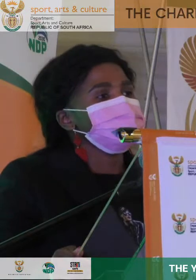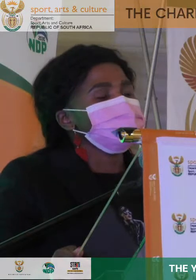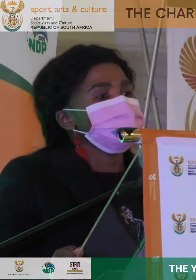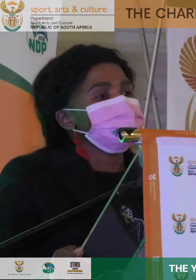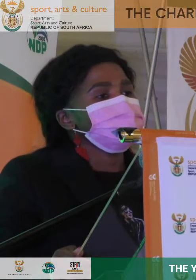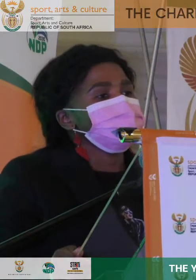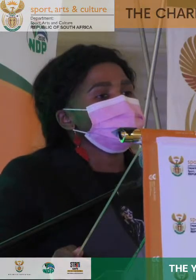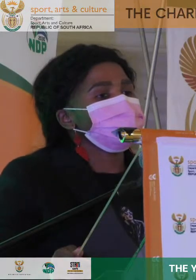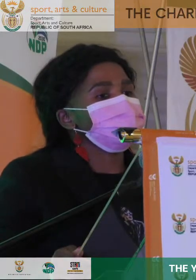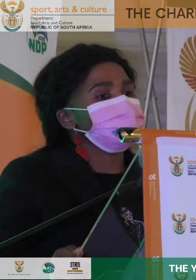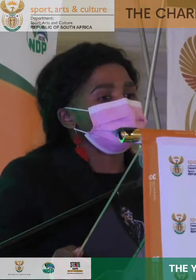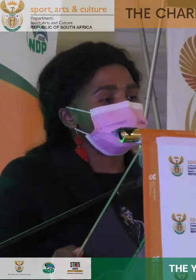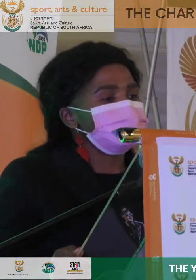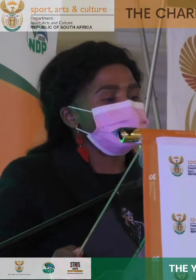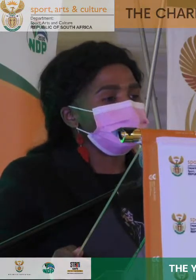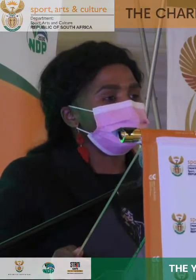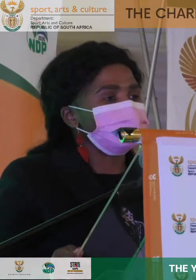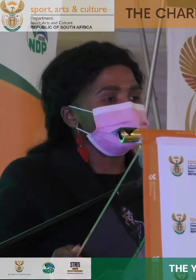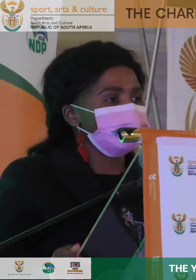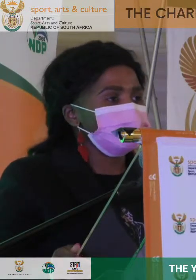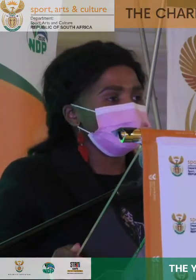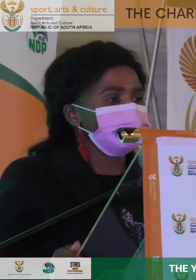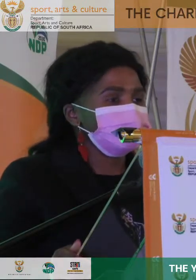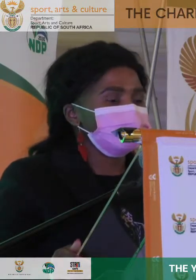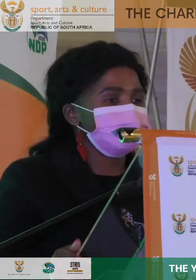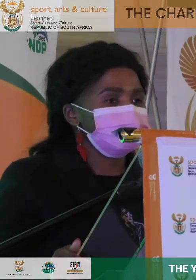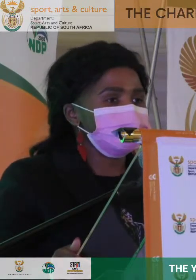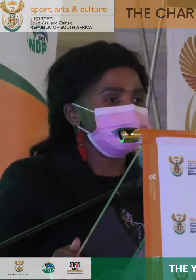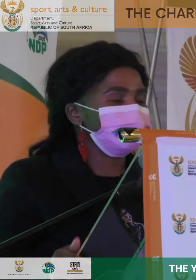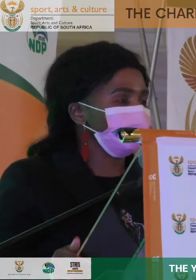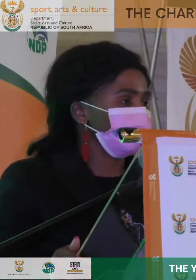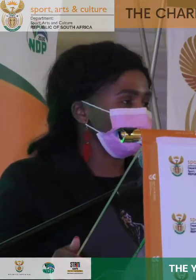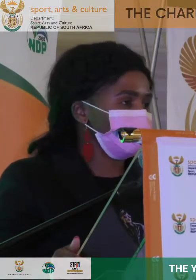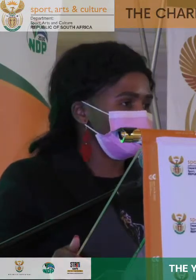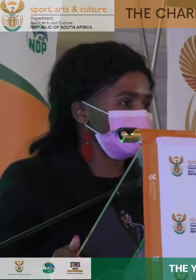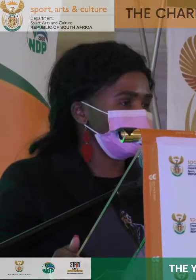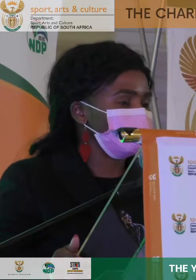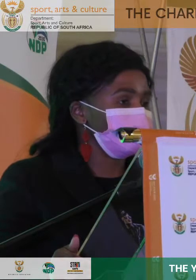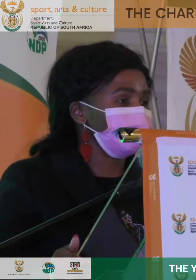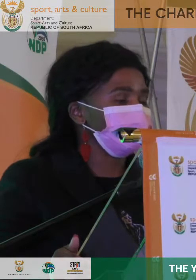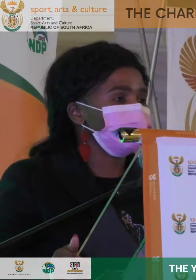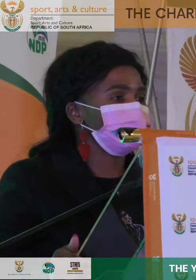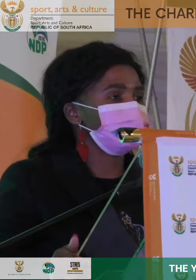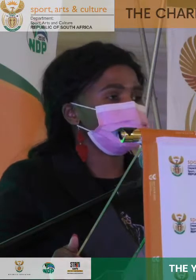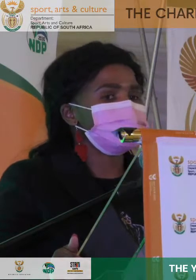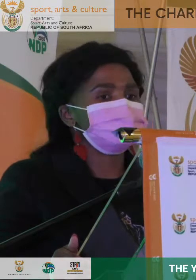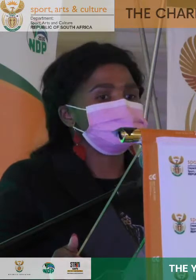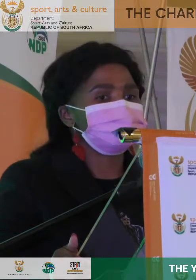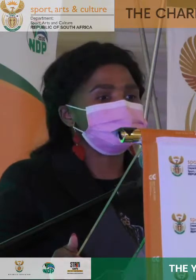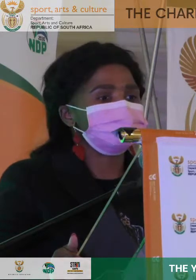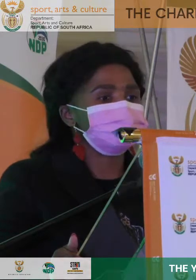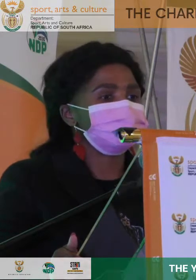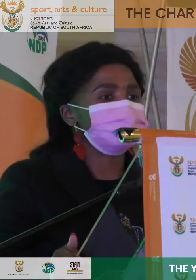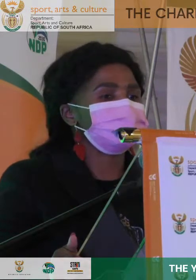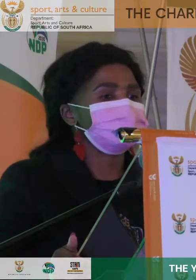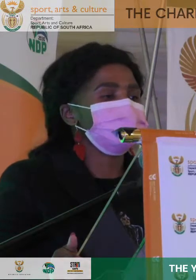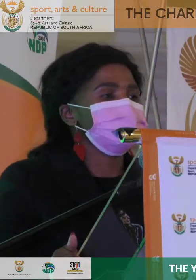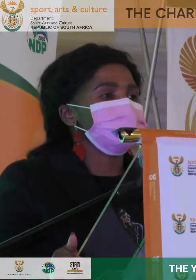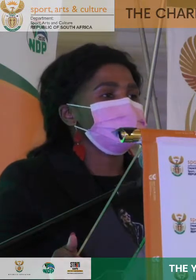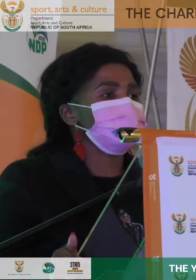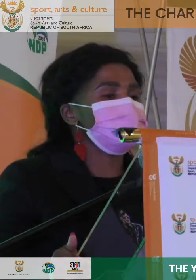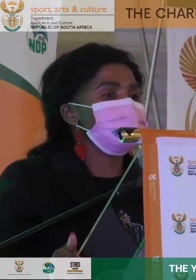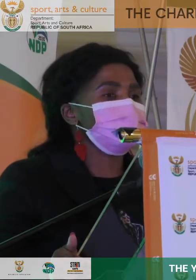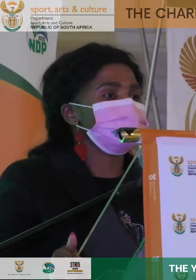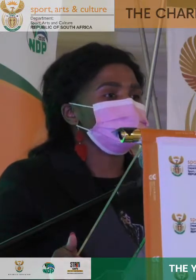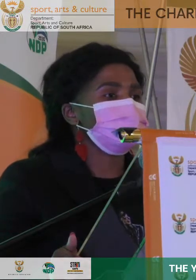Uthi ke xa incokola nonyana wam, ndizele ke unyana ozigqatsa kakhulu. Uthi ke xa incokola nonyana wam, ukuba